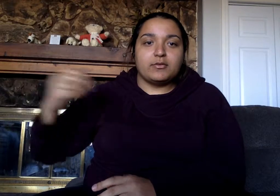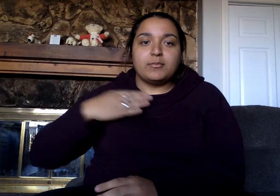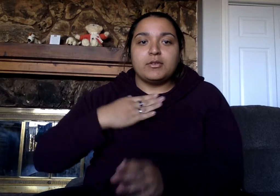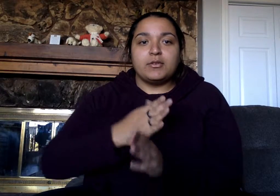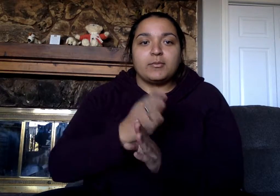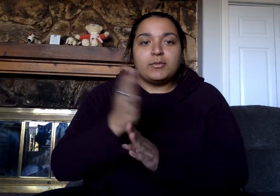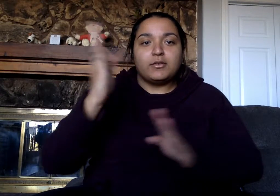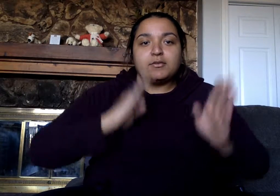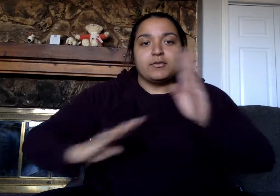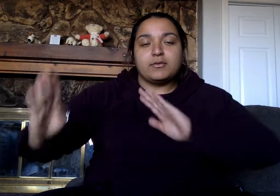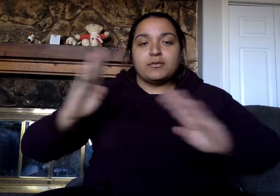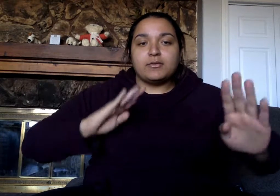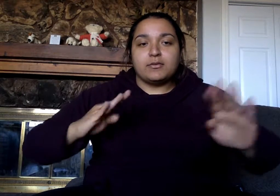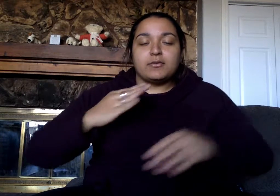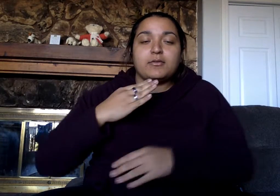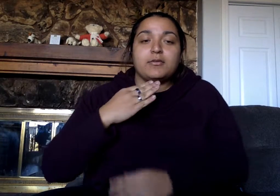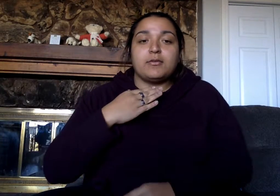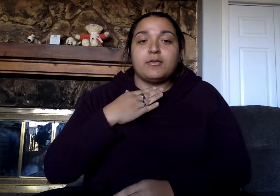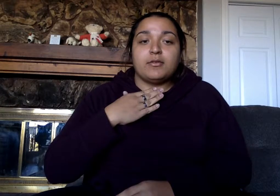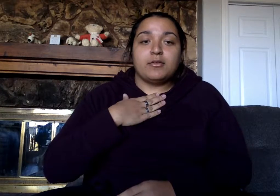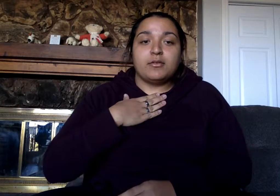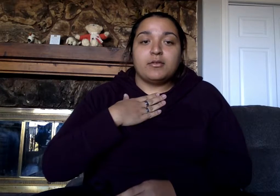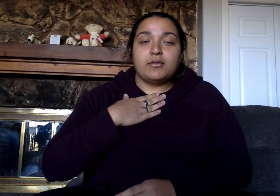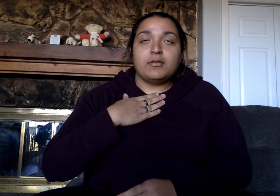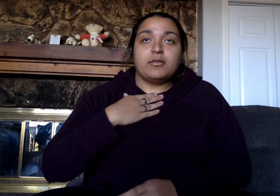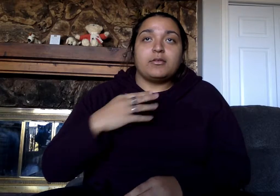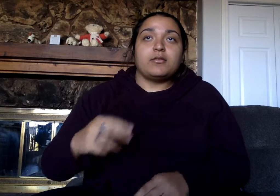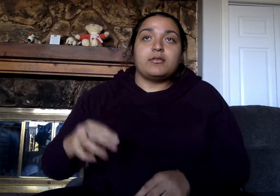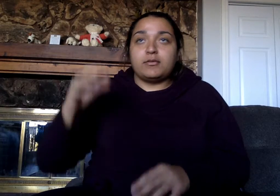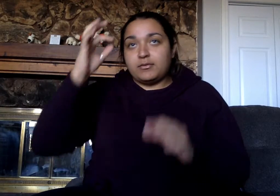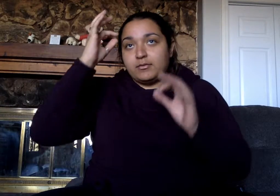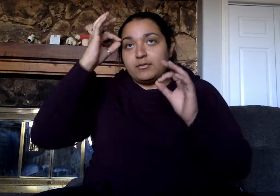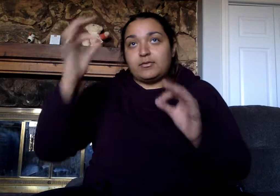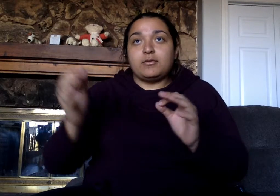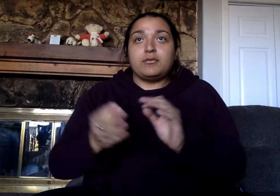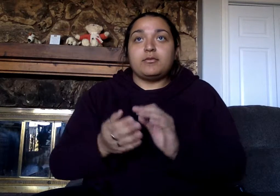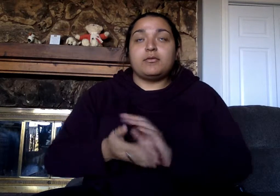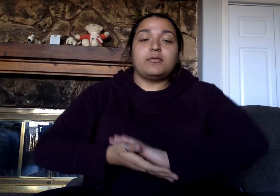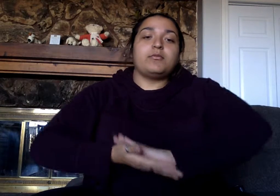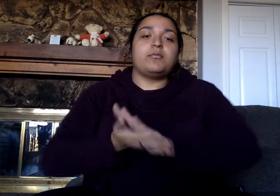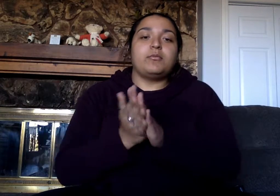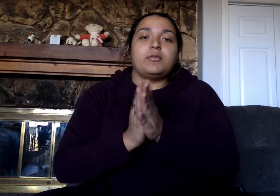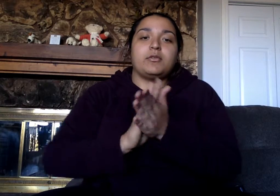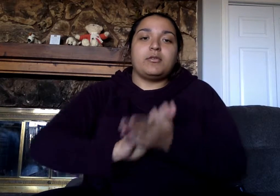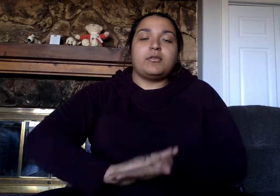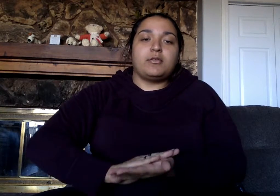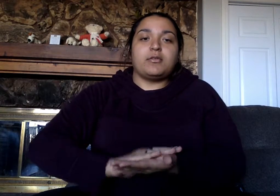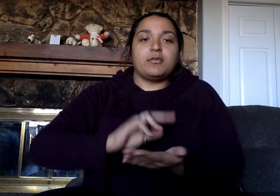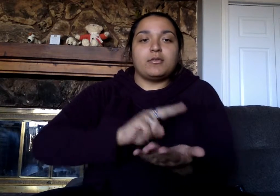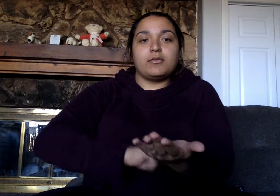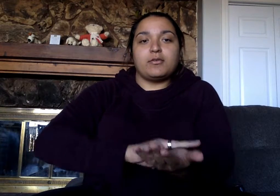what your budget is, and then they pick up the hotels that are best in that class that still match your budget. It's like Priceline in a way,